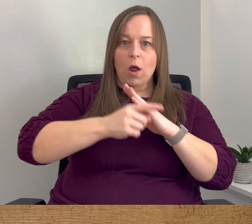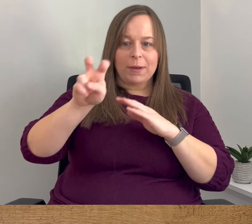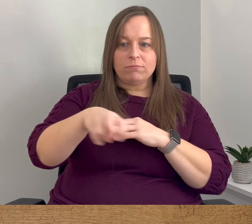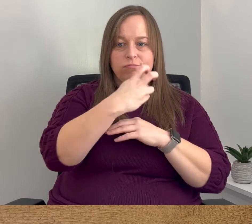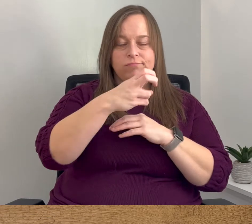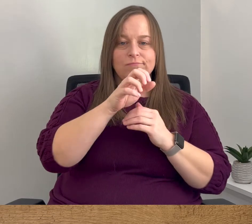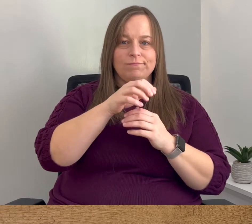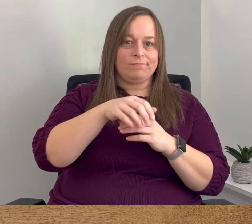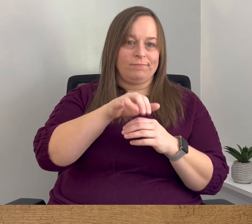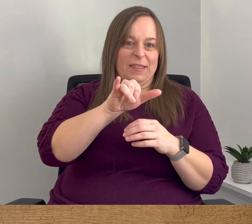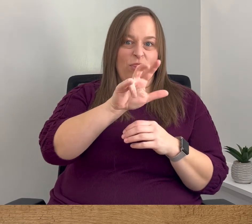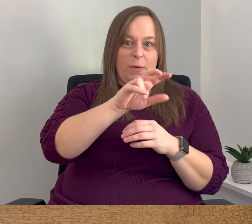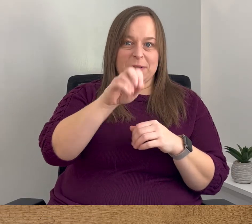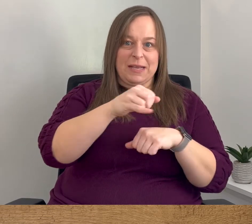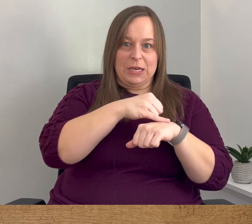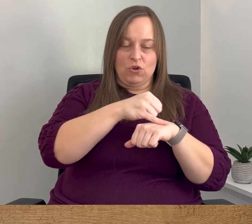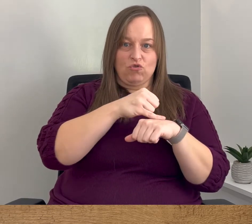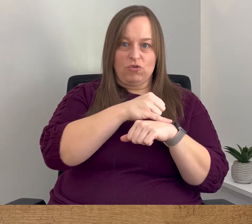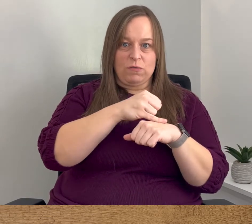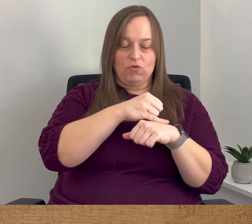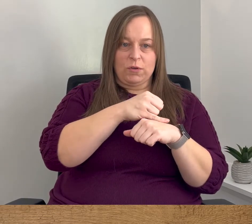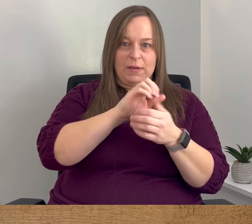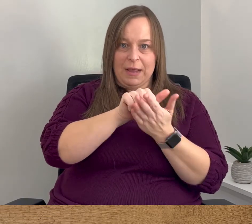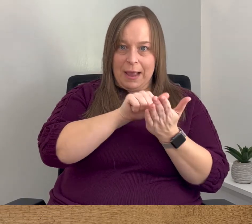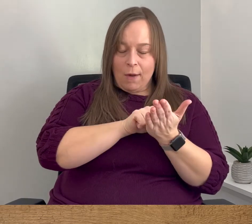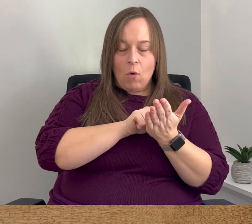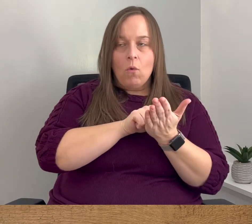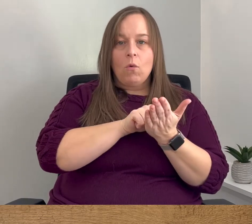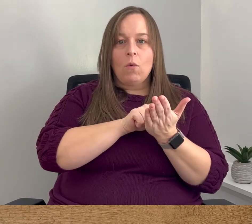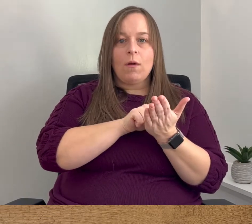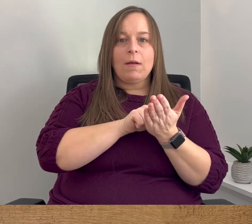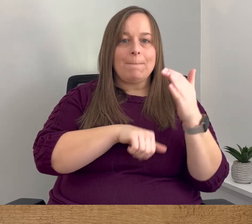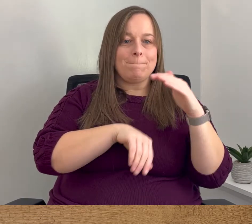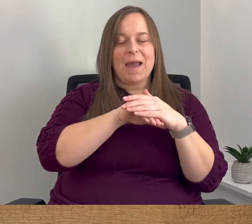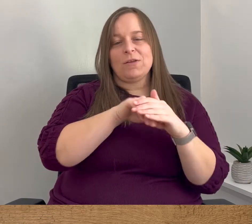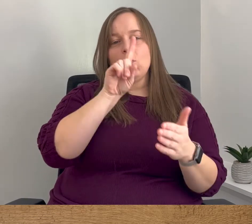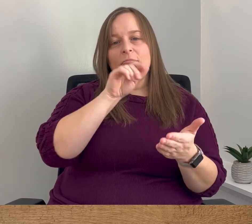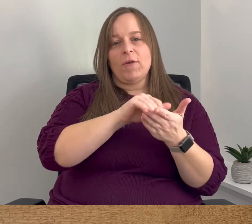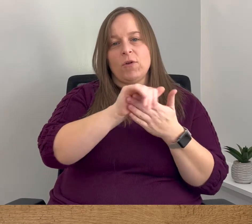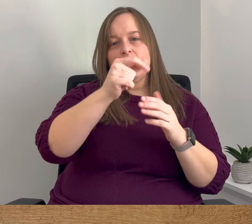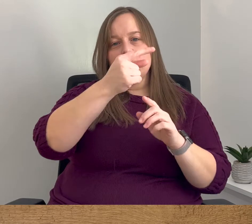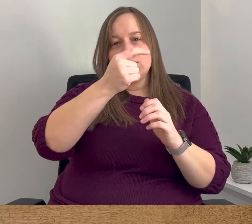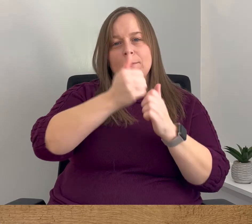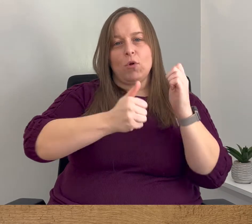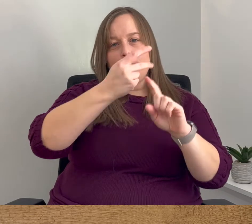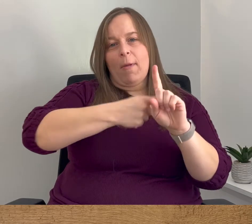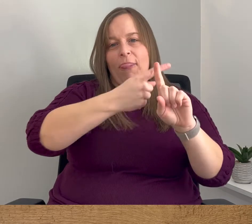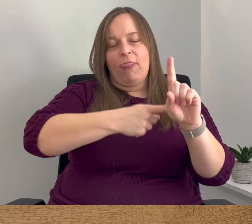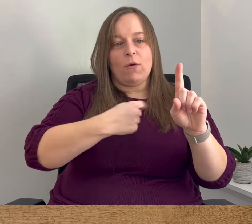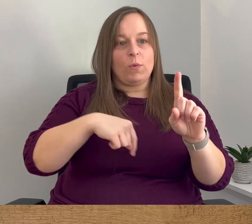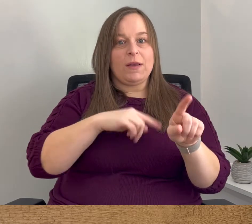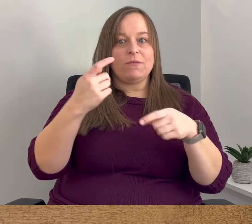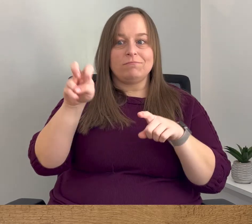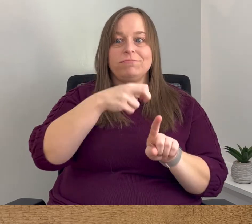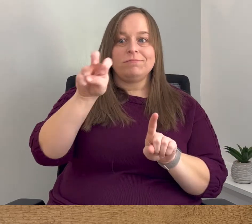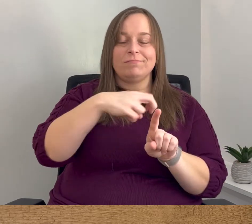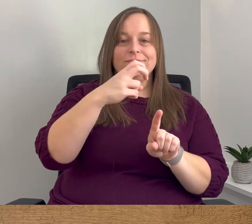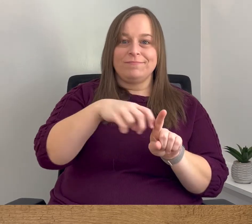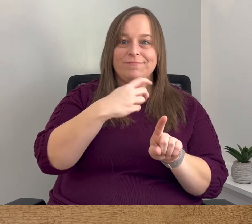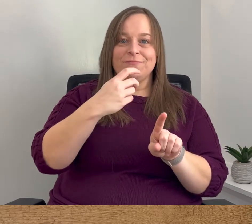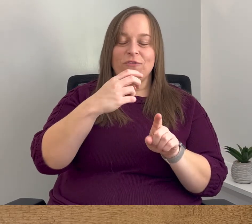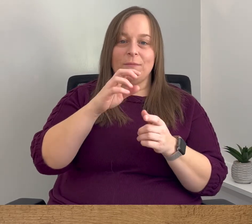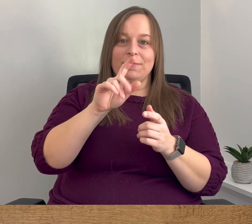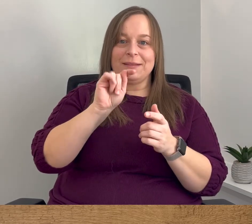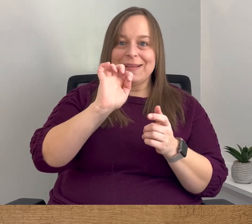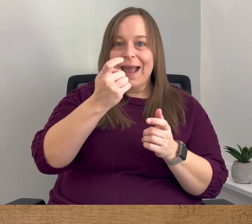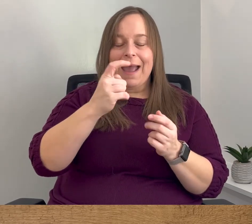paycheck will get automatically transferred into this high yield 3% interest bearing account, and it's maxed up to $1,000 a month. And because we've had so